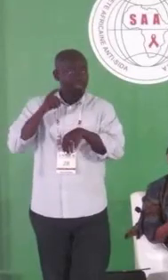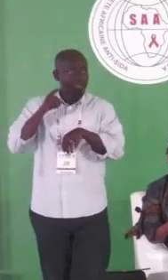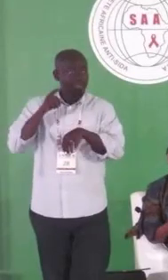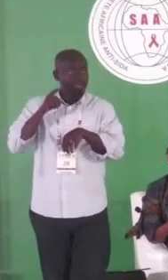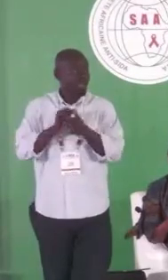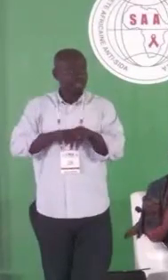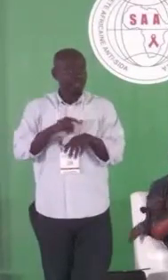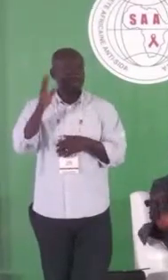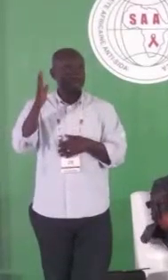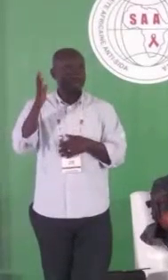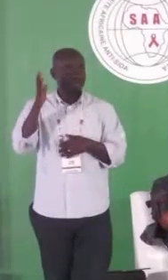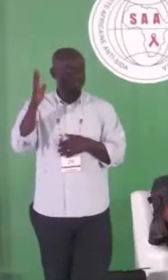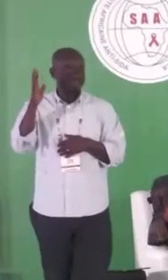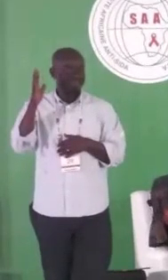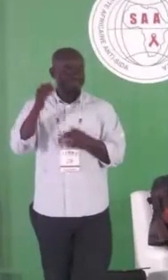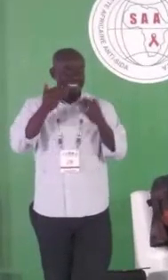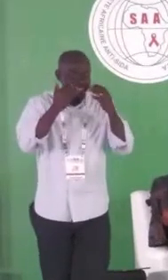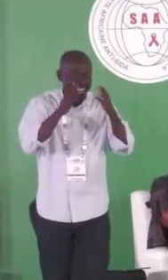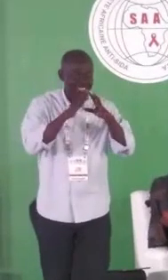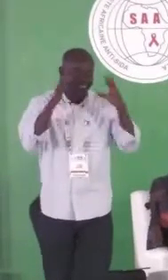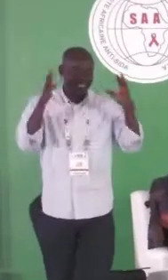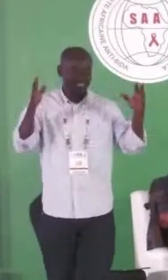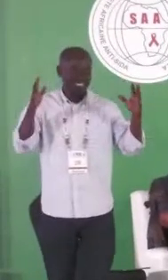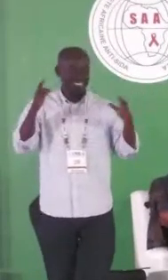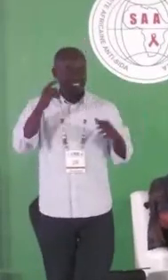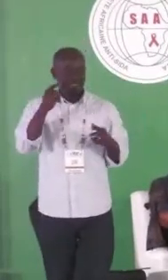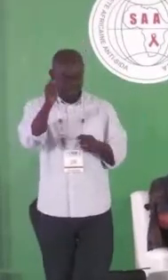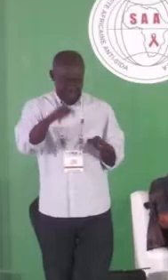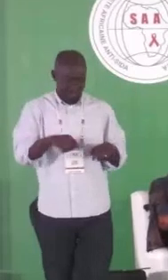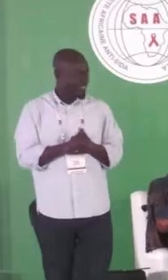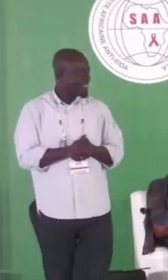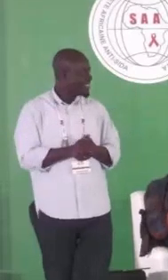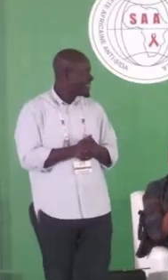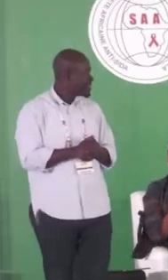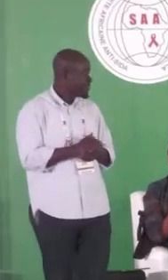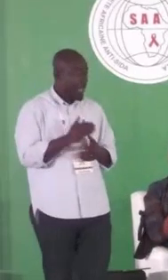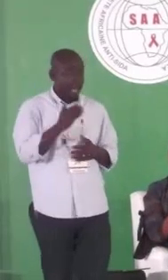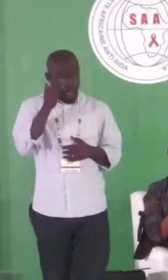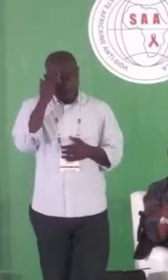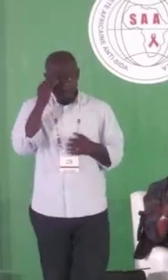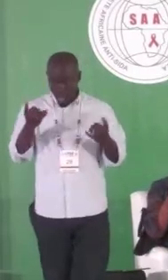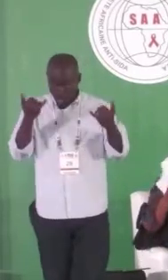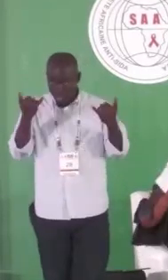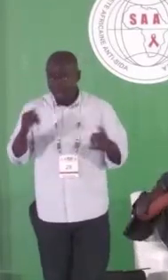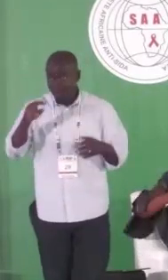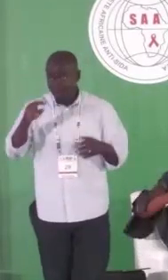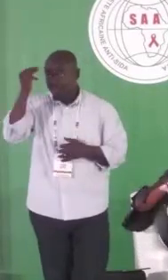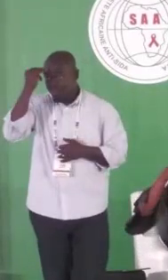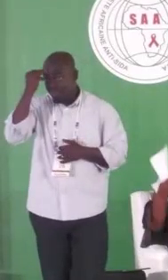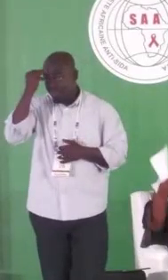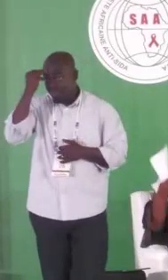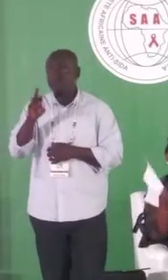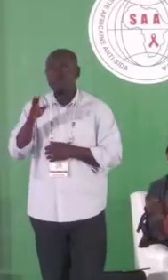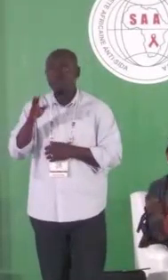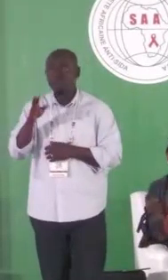Nyatwa. Thank you very much for being here. I know that our current minister, Dr. Mombeshora, is